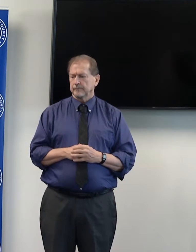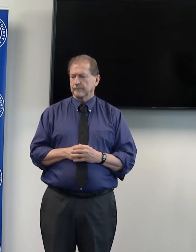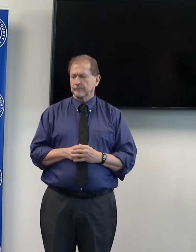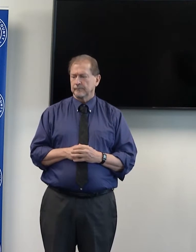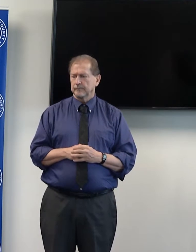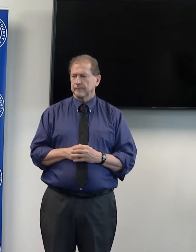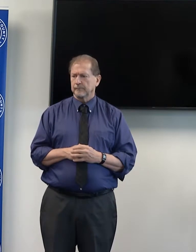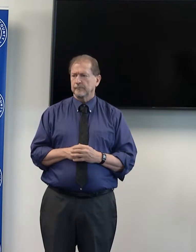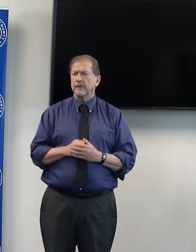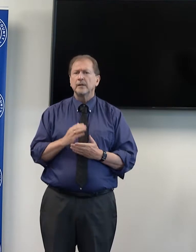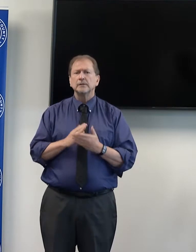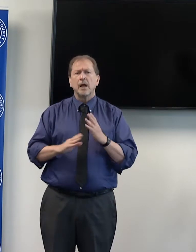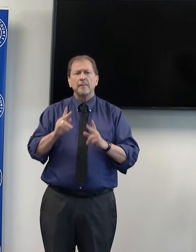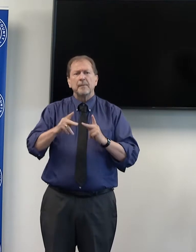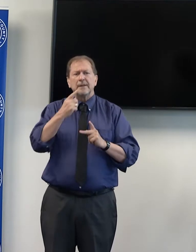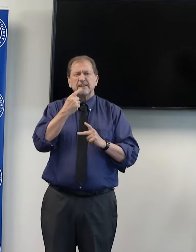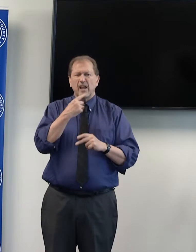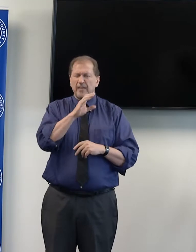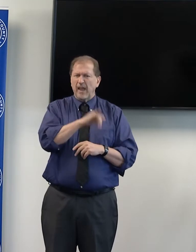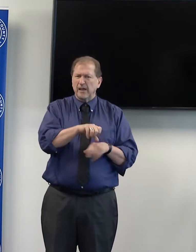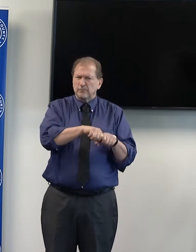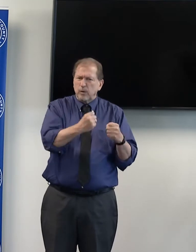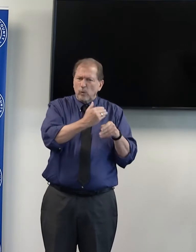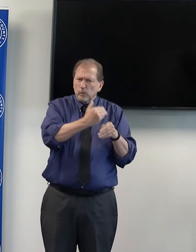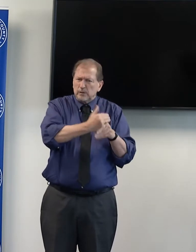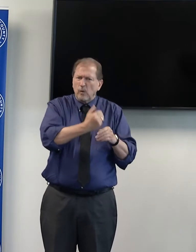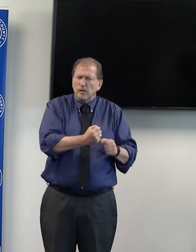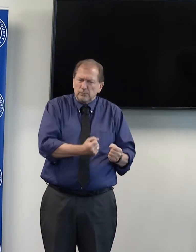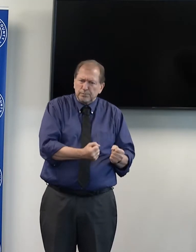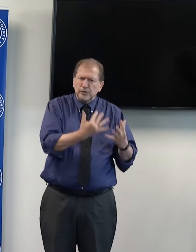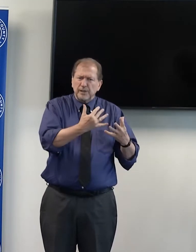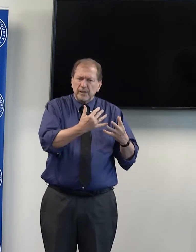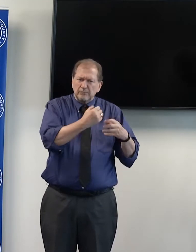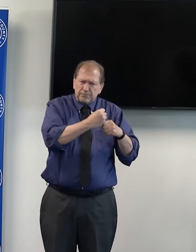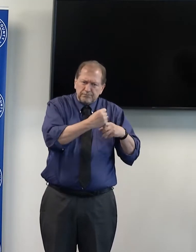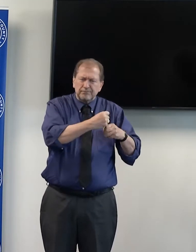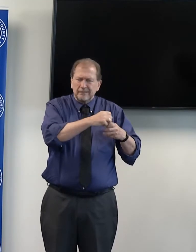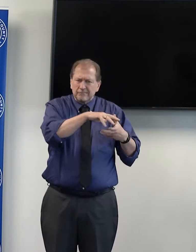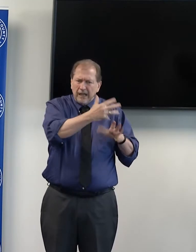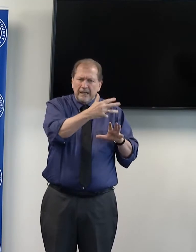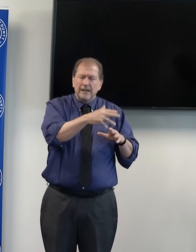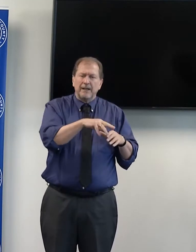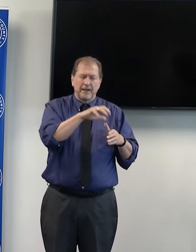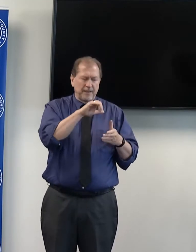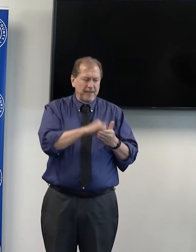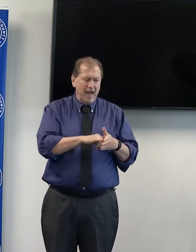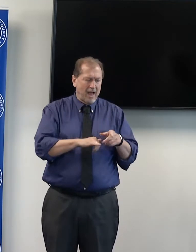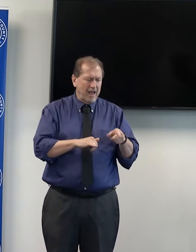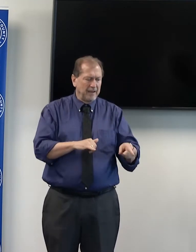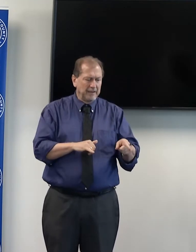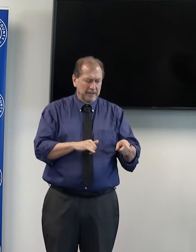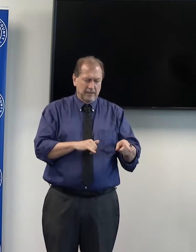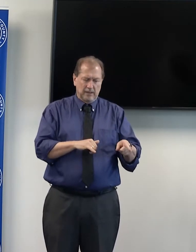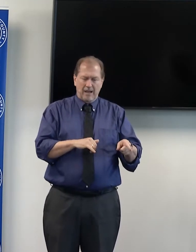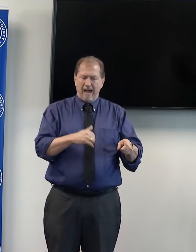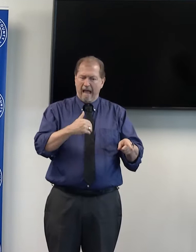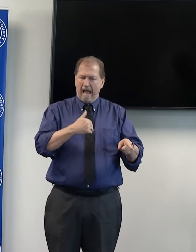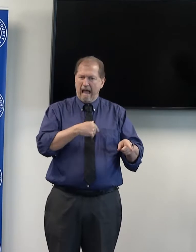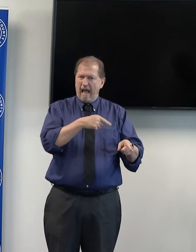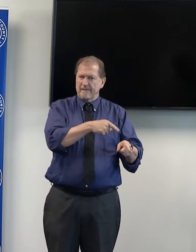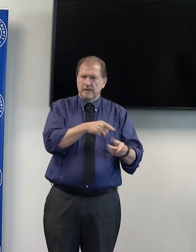a lot of the violence that's going on and the looting is not spontaneous expressions of passion,